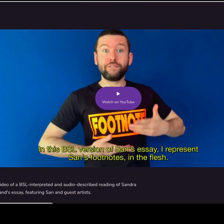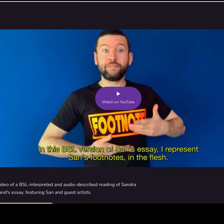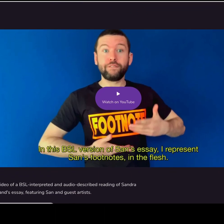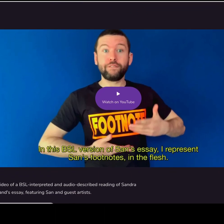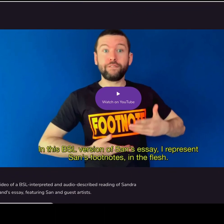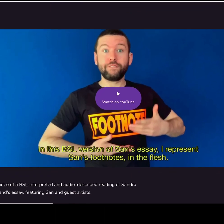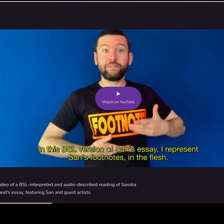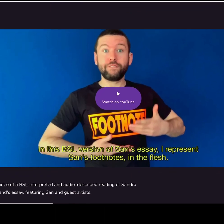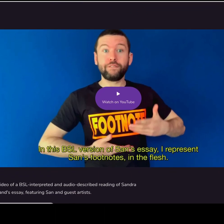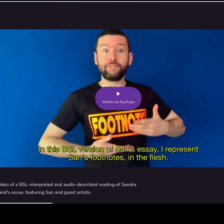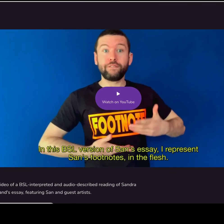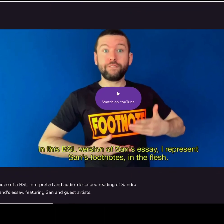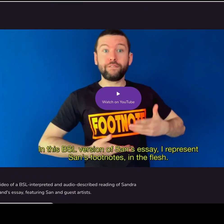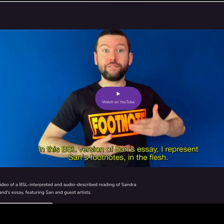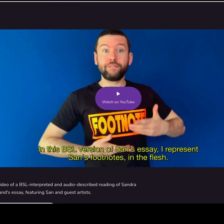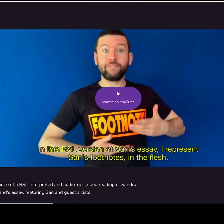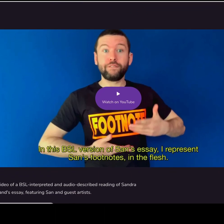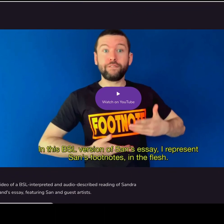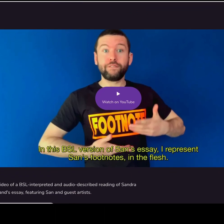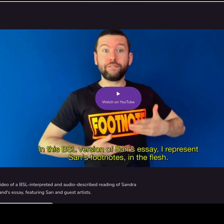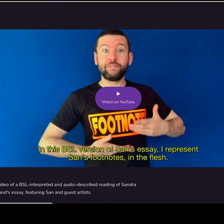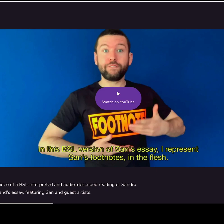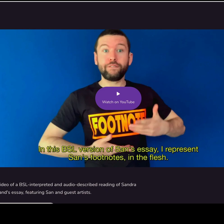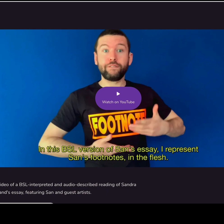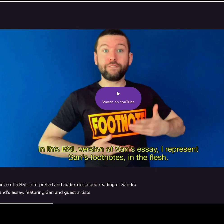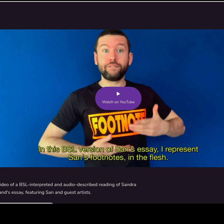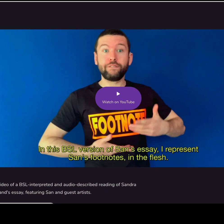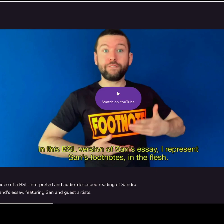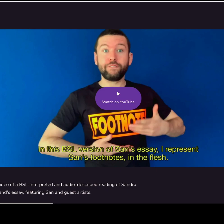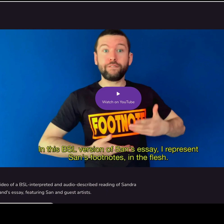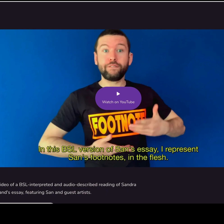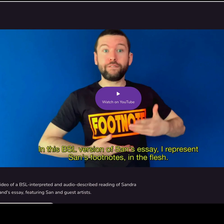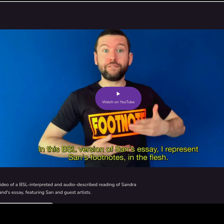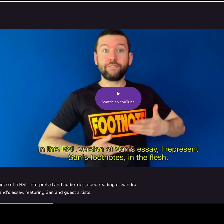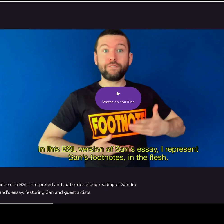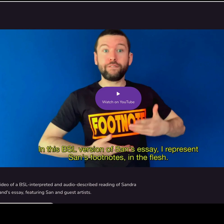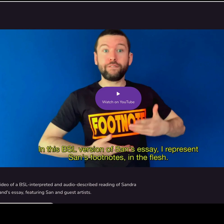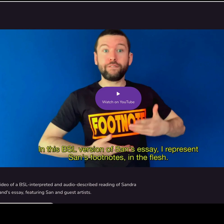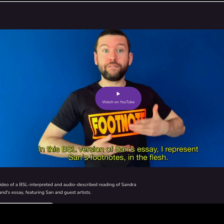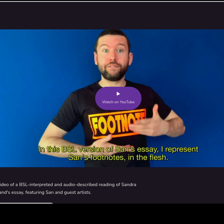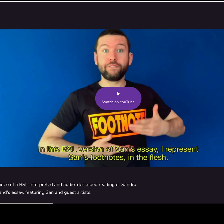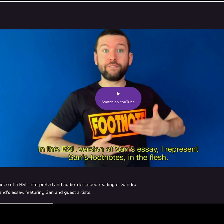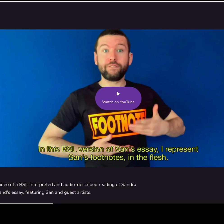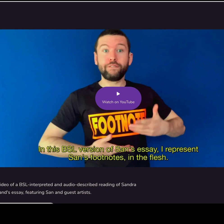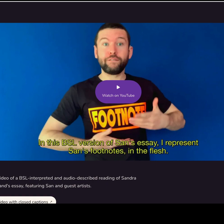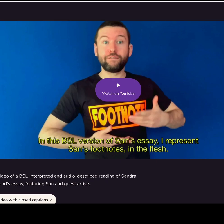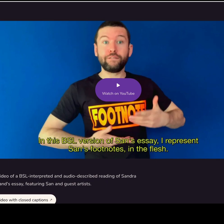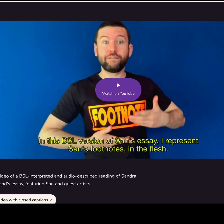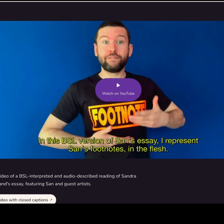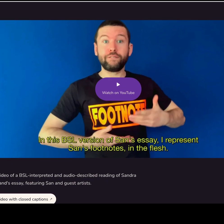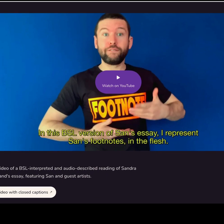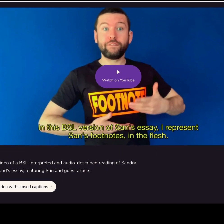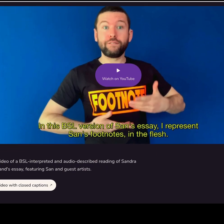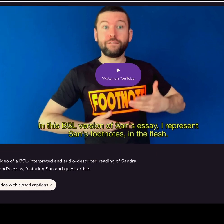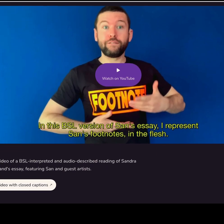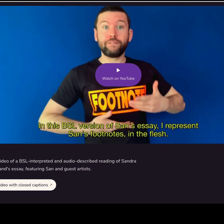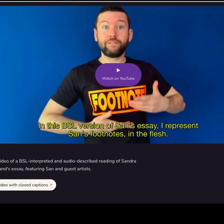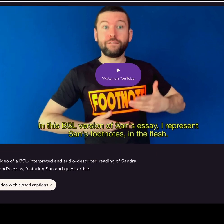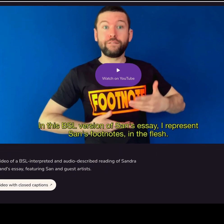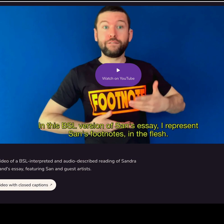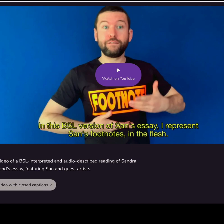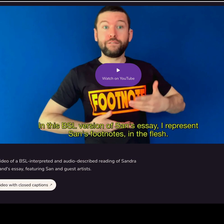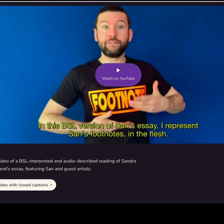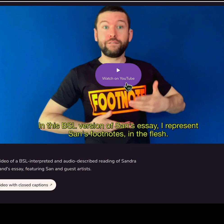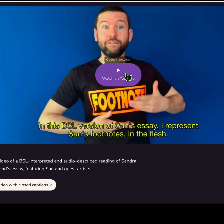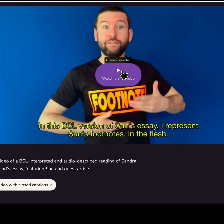BSL/AD video. That's taken me to a new page of a still photograph. There's a purple button with a